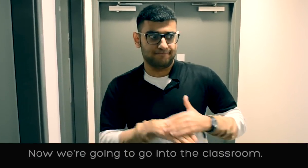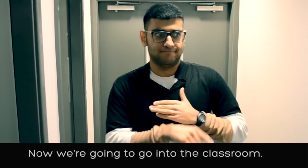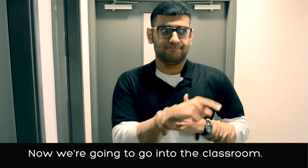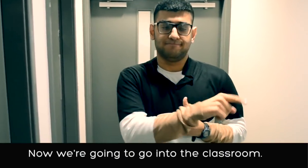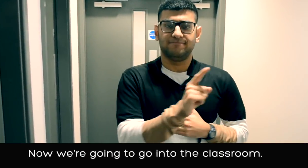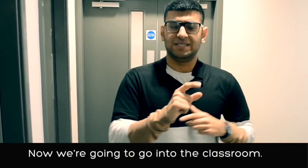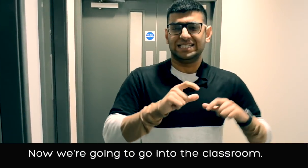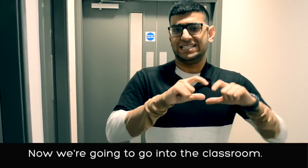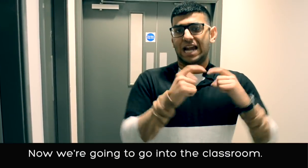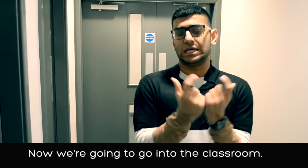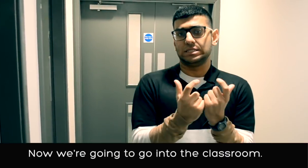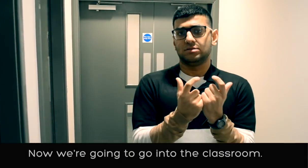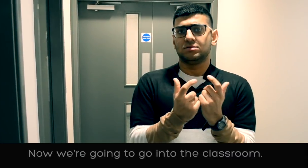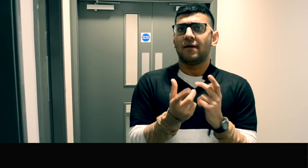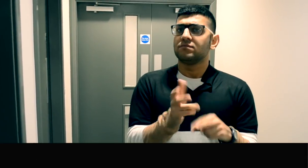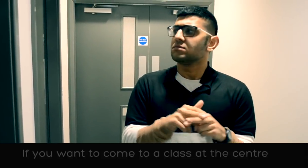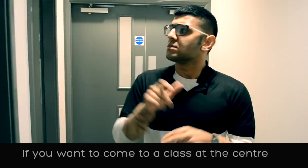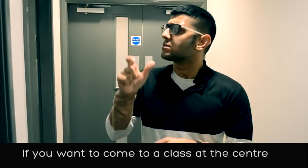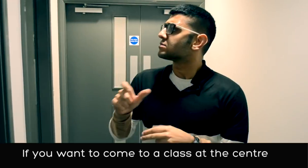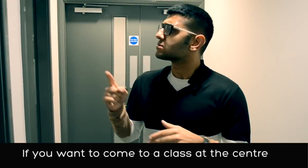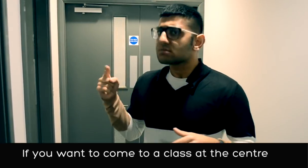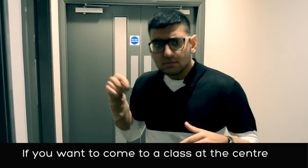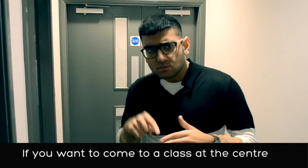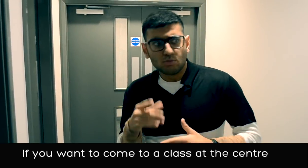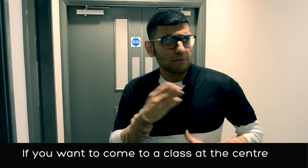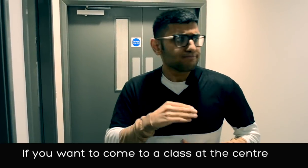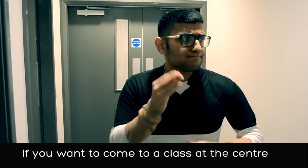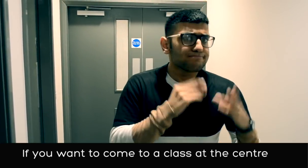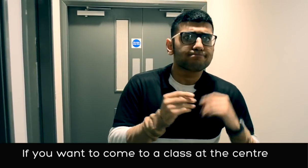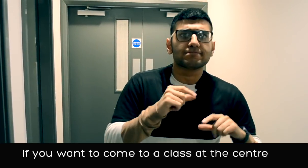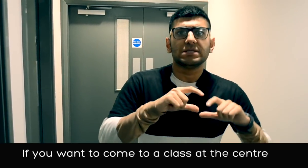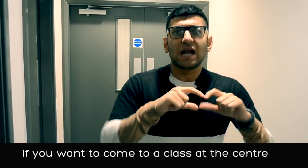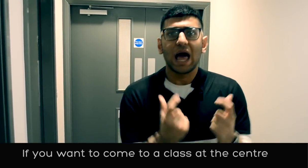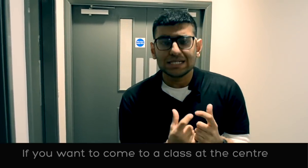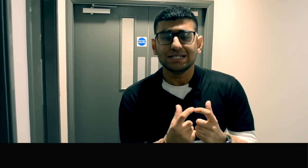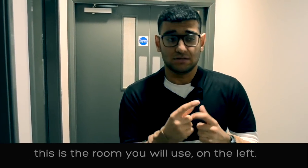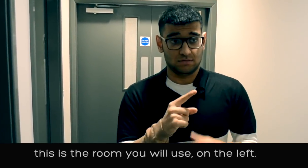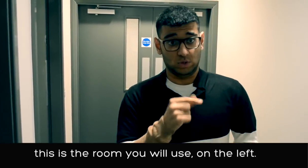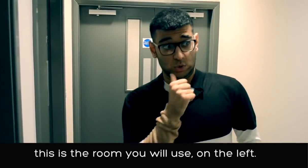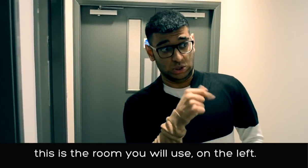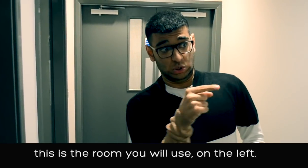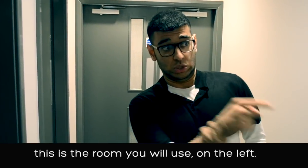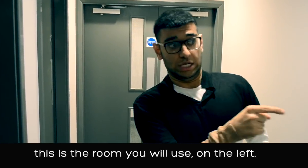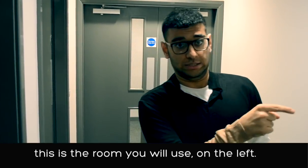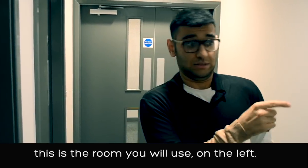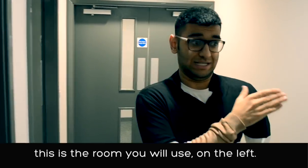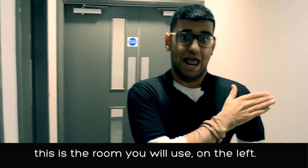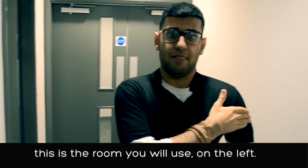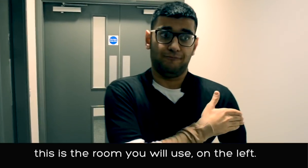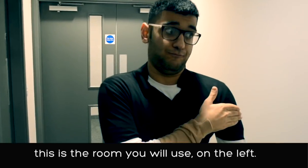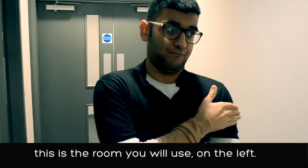Now we're going into the classroom. If you want to come to a class at the centre, this is the room you will use on the left.